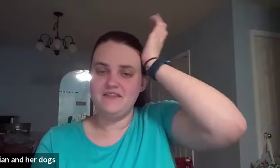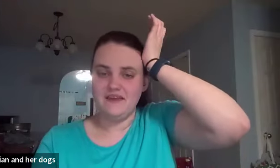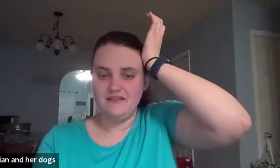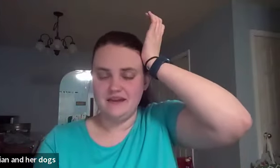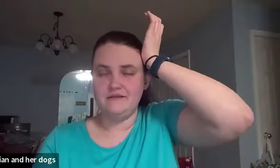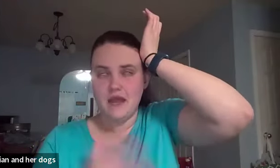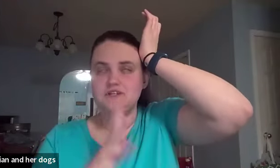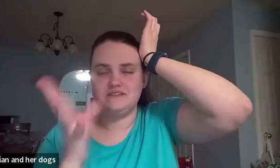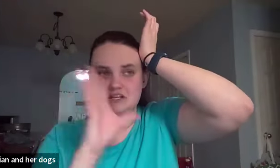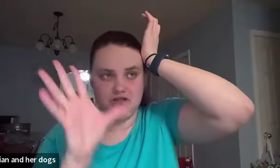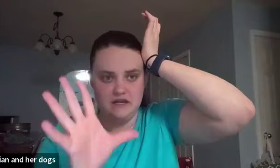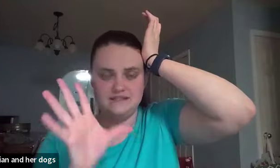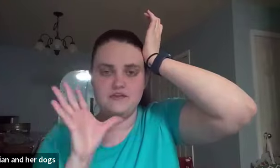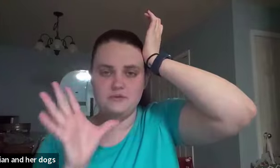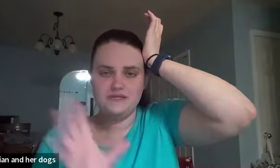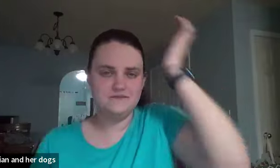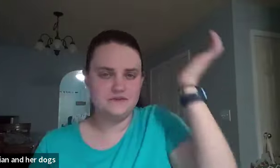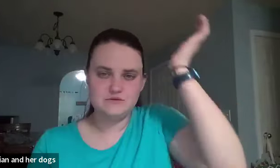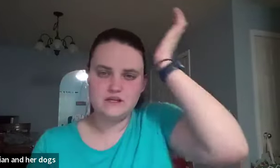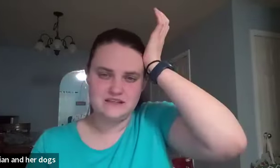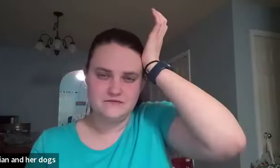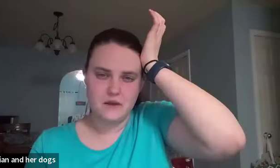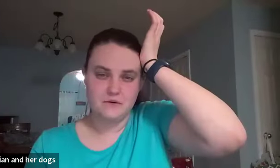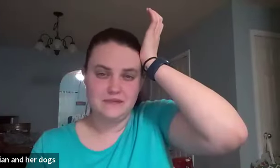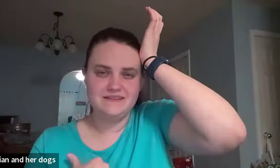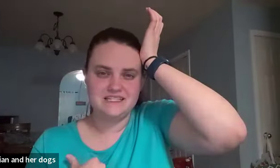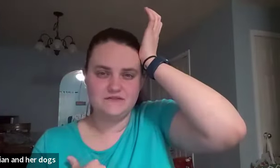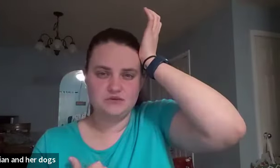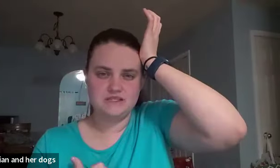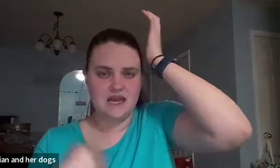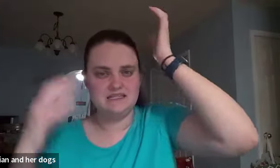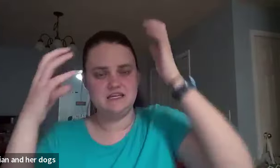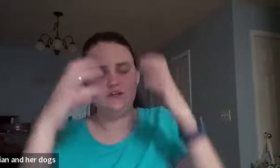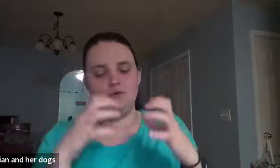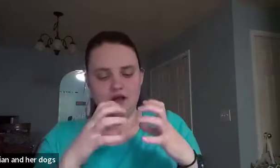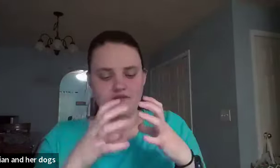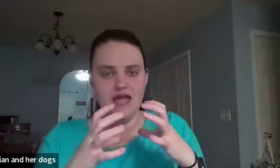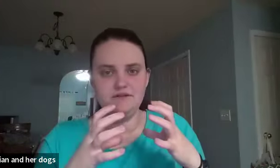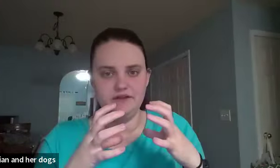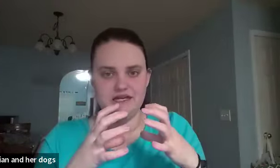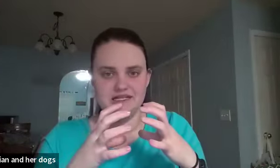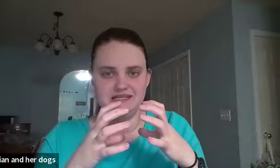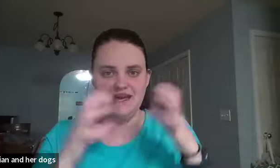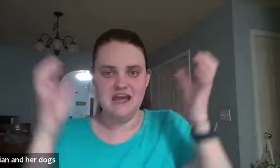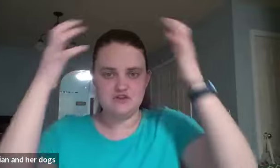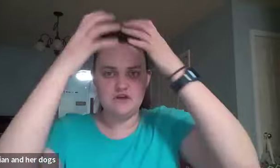And a cabbage / lettuce. And the reason for this one is, for me, at least the visual is that is like, when you have a head of lettuce and there's